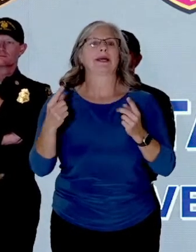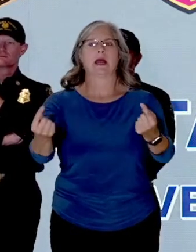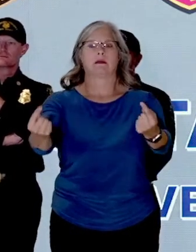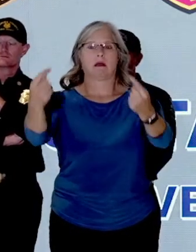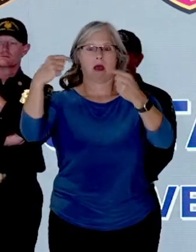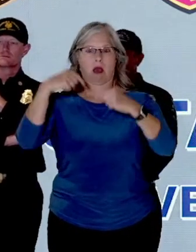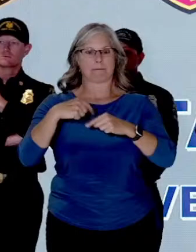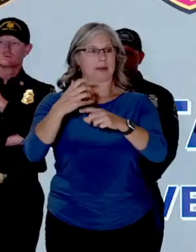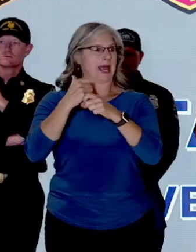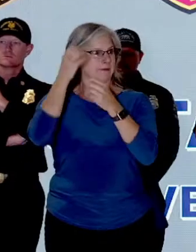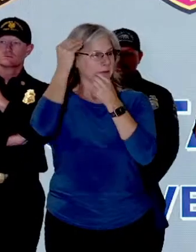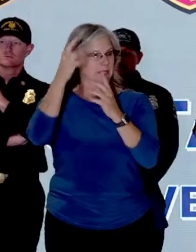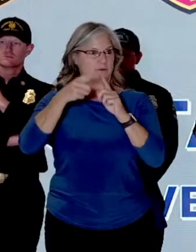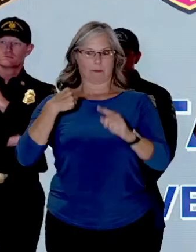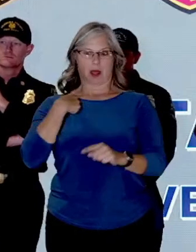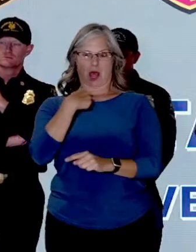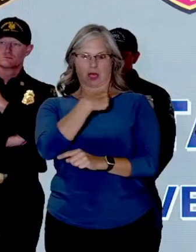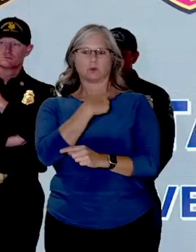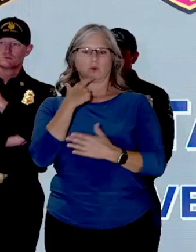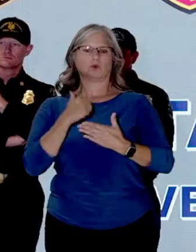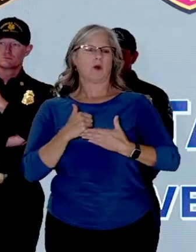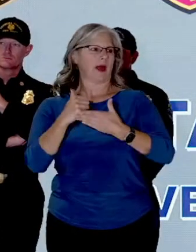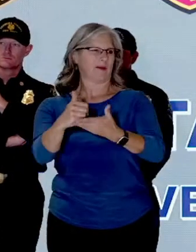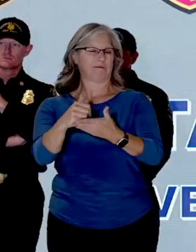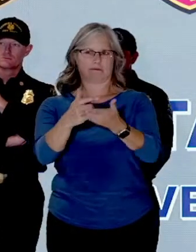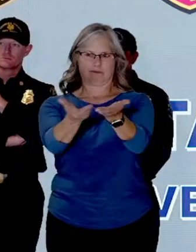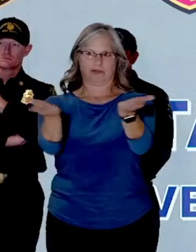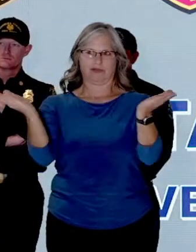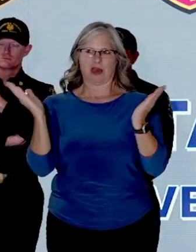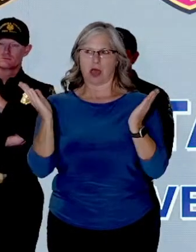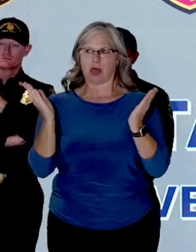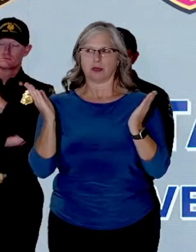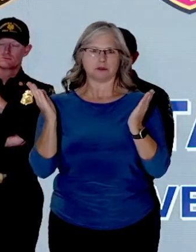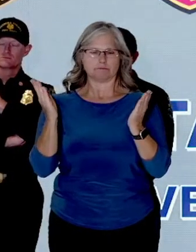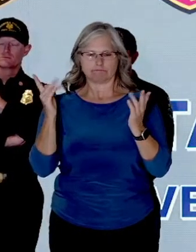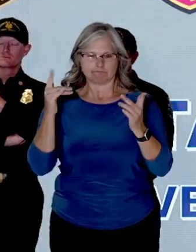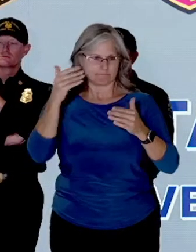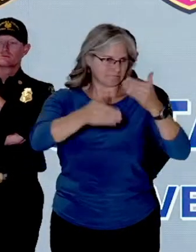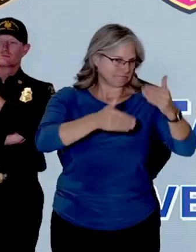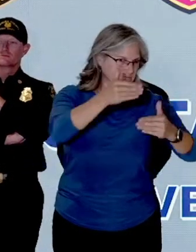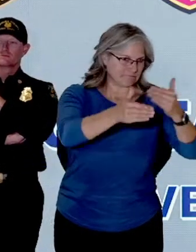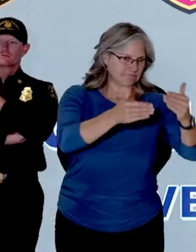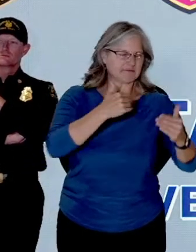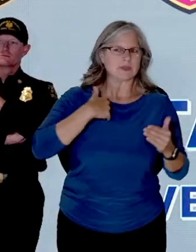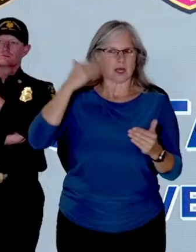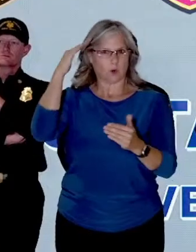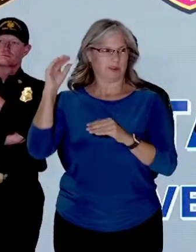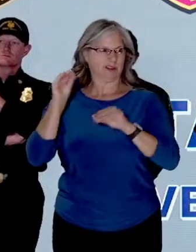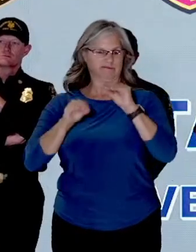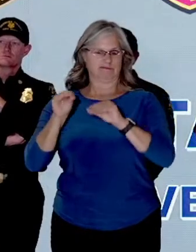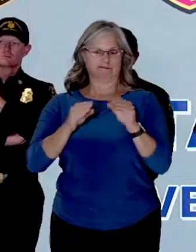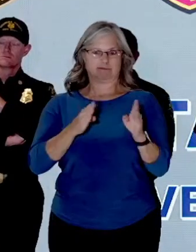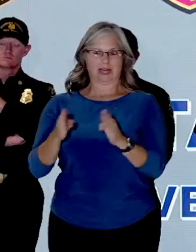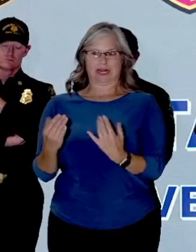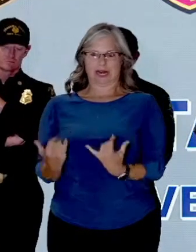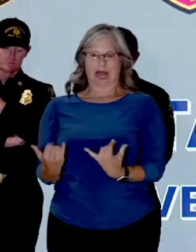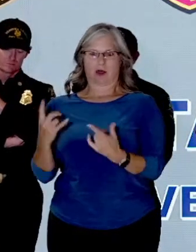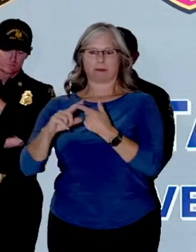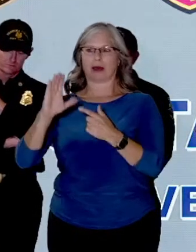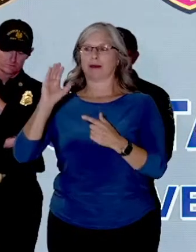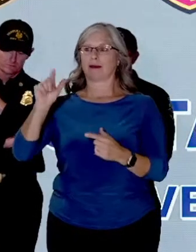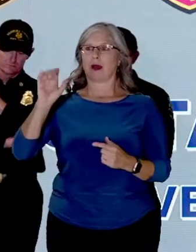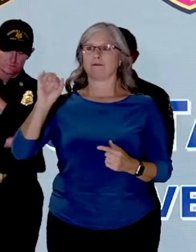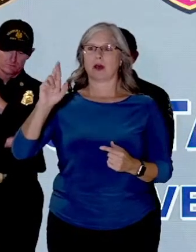get information from us, which will help them go in a certain direction. And I know that that's being put together by the CAL FIRE